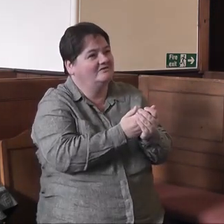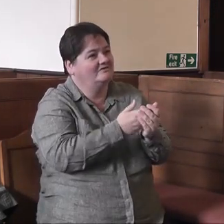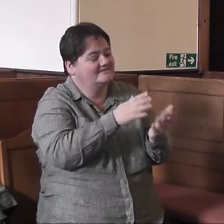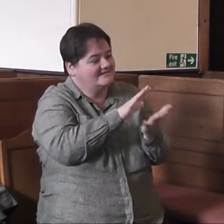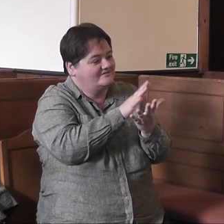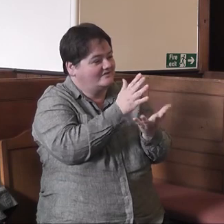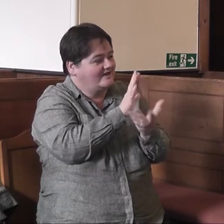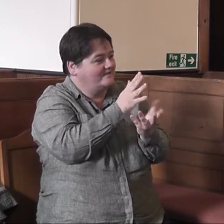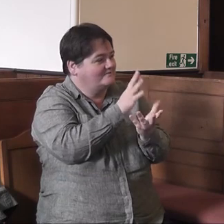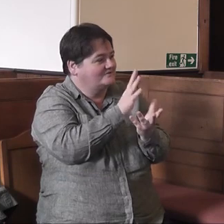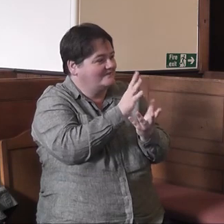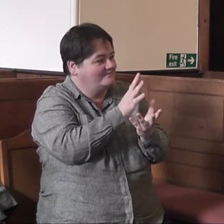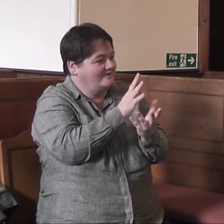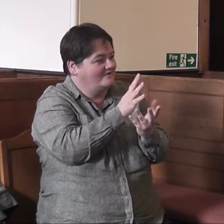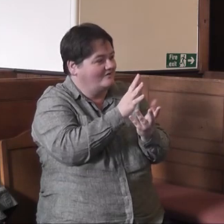Because then you've got that in-between bit of